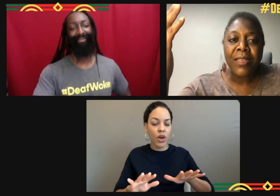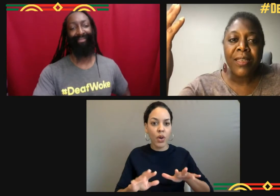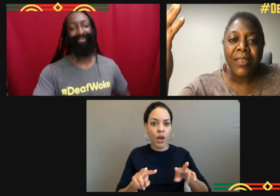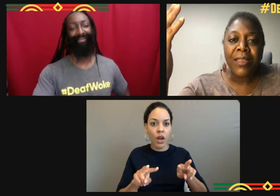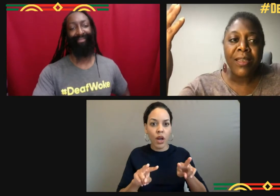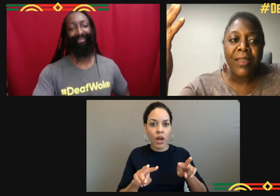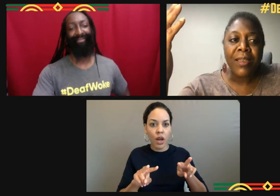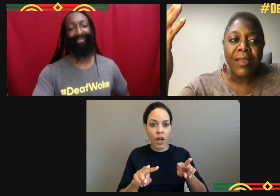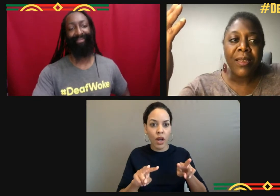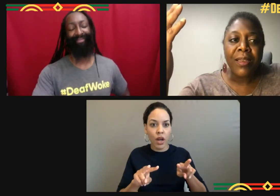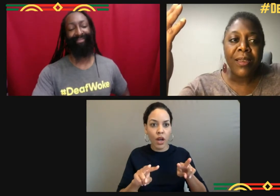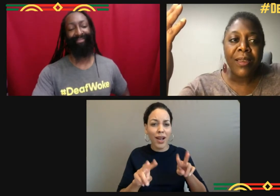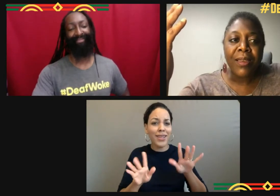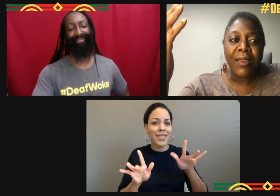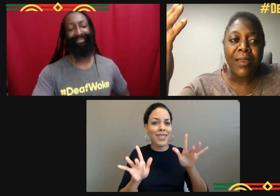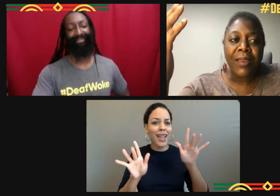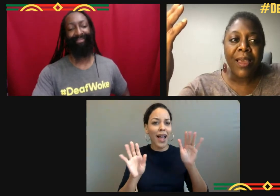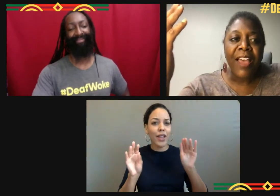movement,